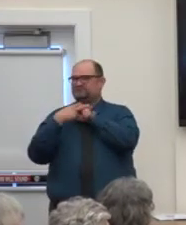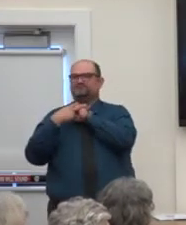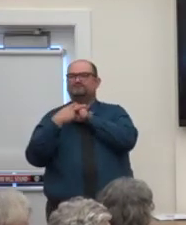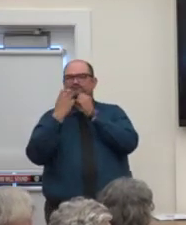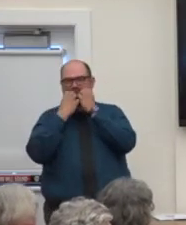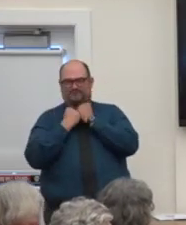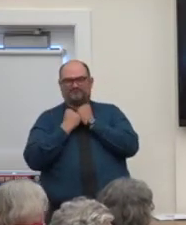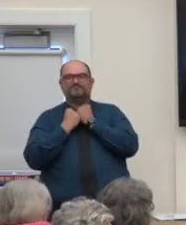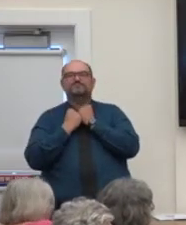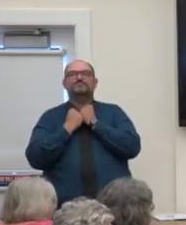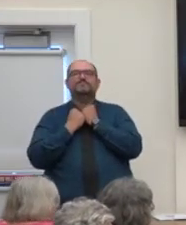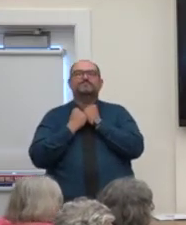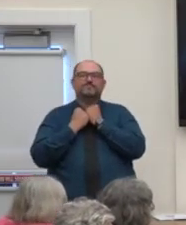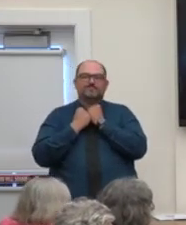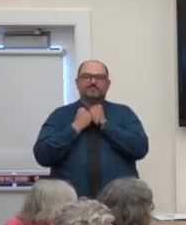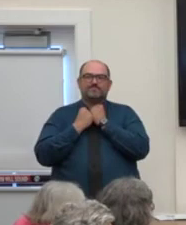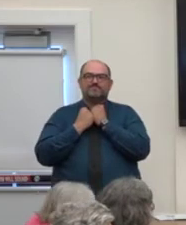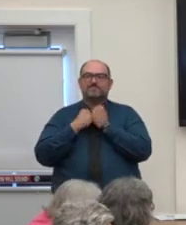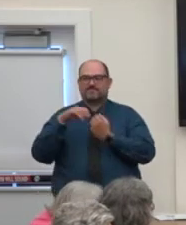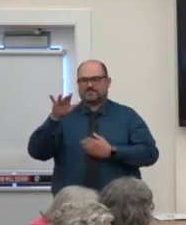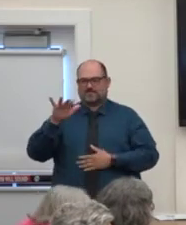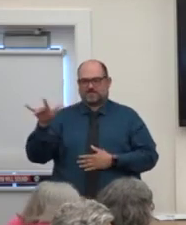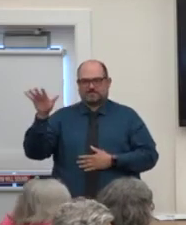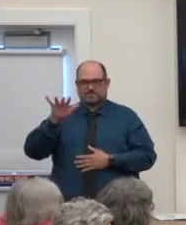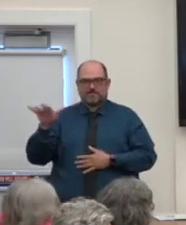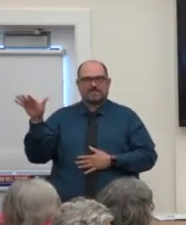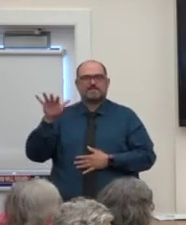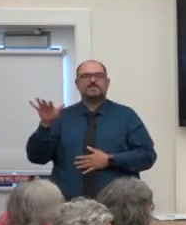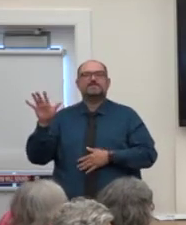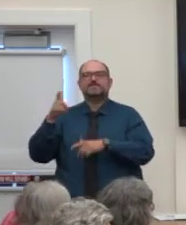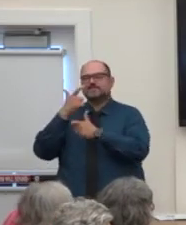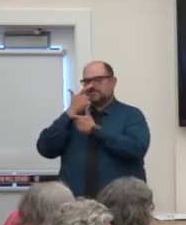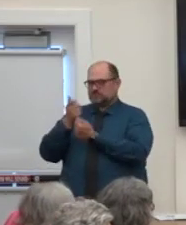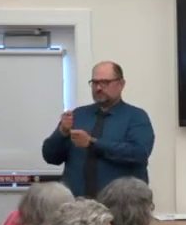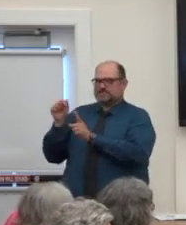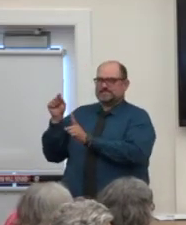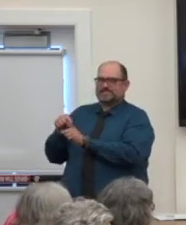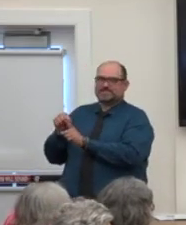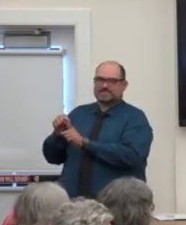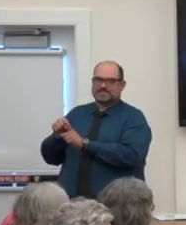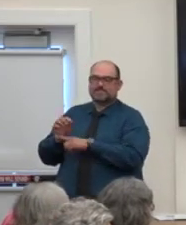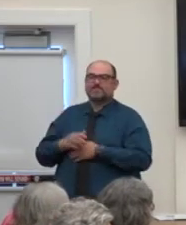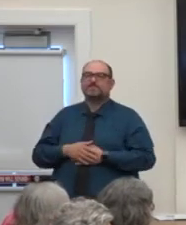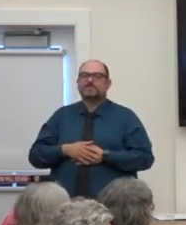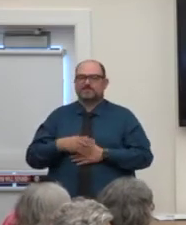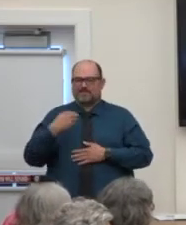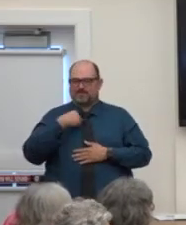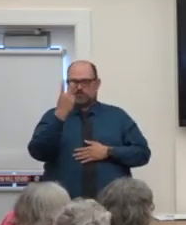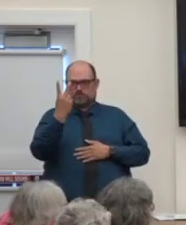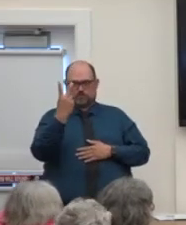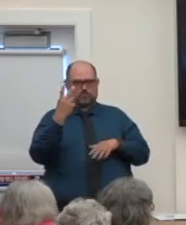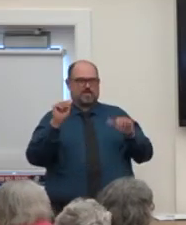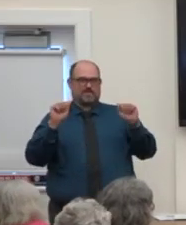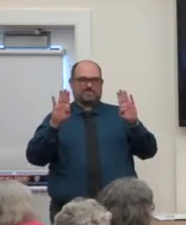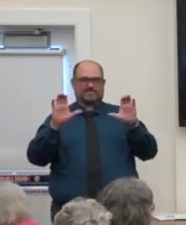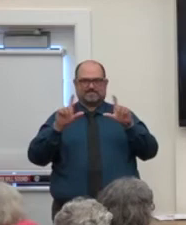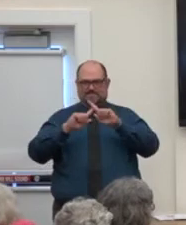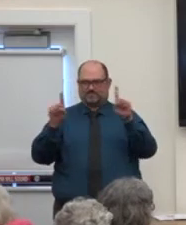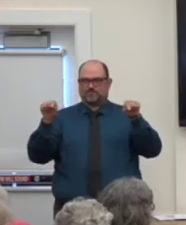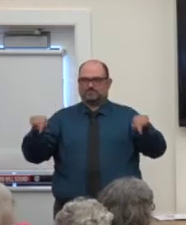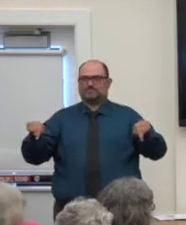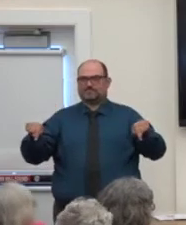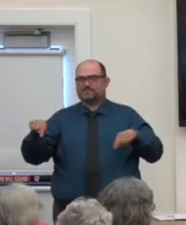Fingerspelling, it's very interesting because there were two different fingerspelling alphabets used on Martha's Vineyard. One was the